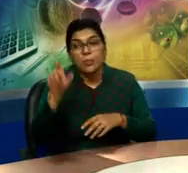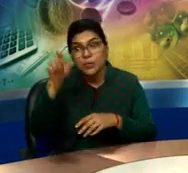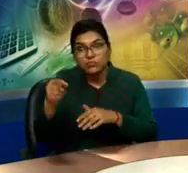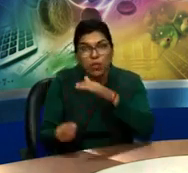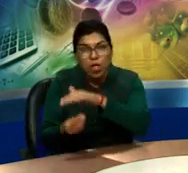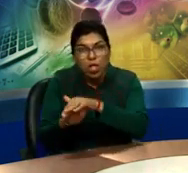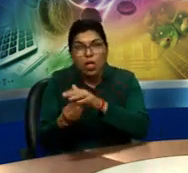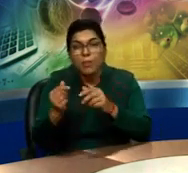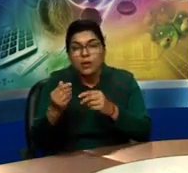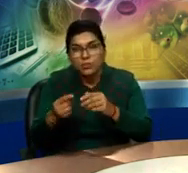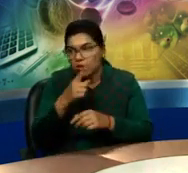Point 13 explains that